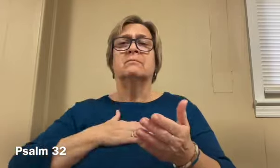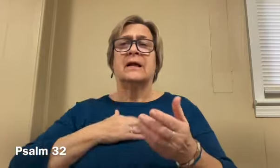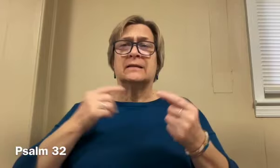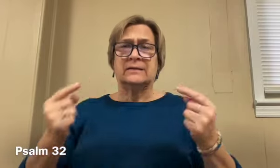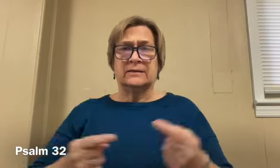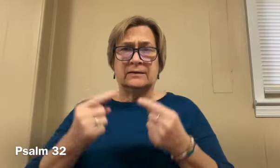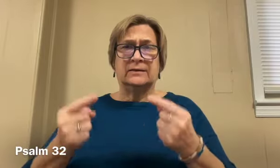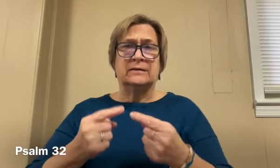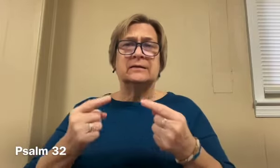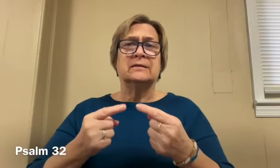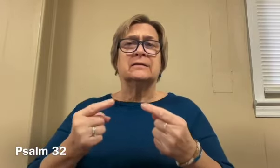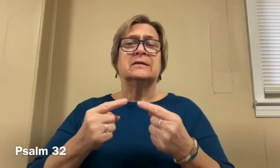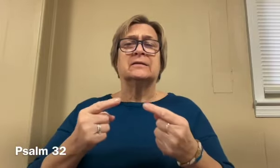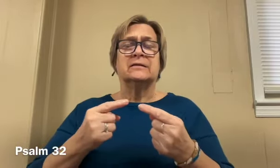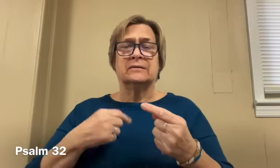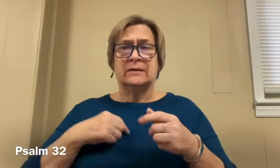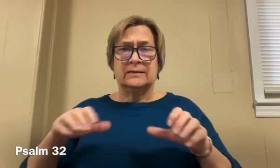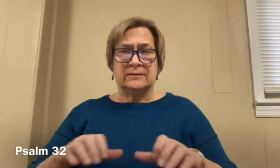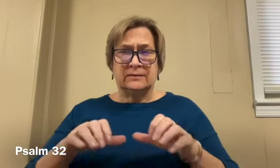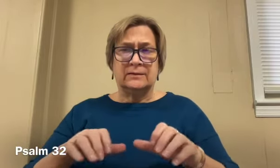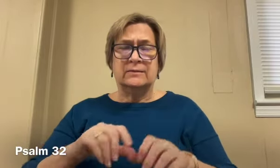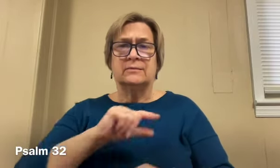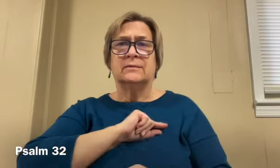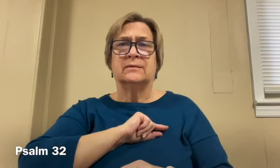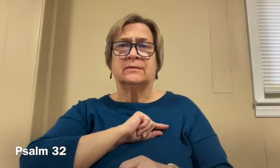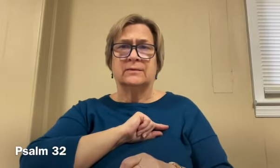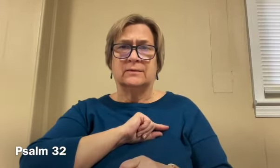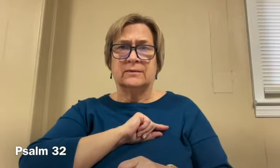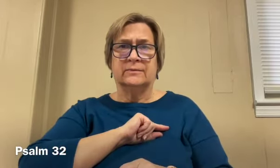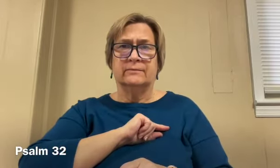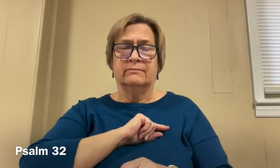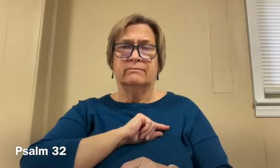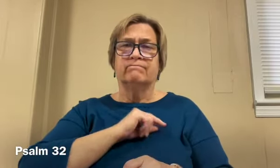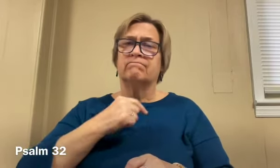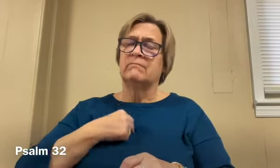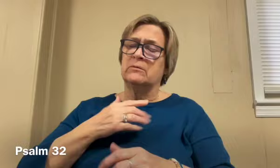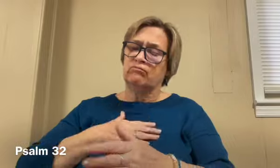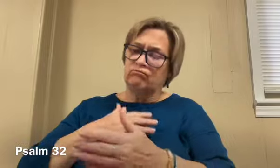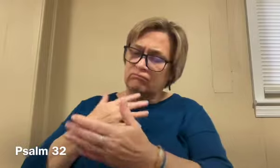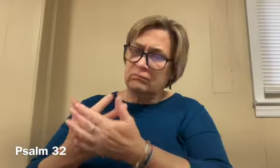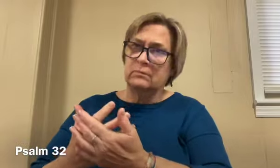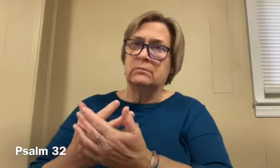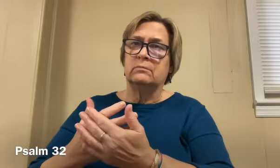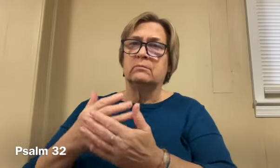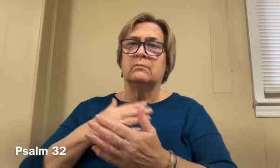Then I acknowledged my sin to you. My guilt I covered not.